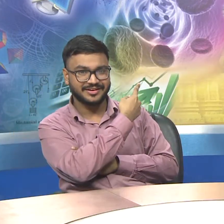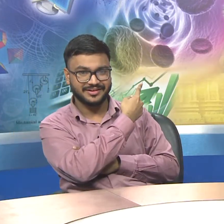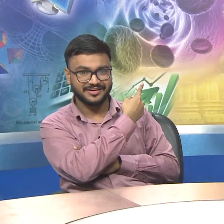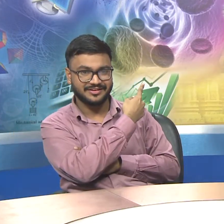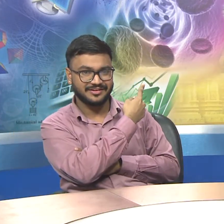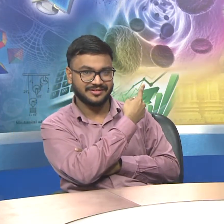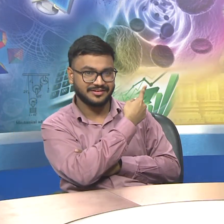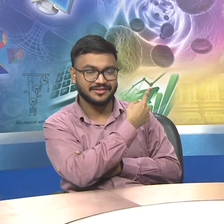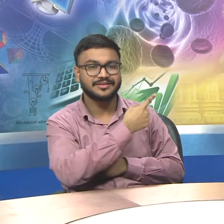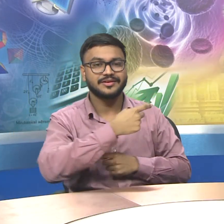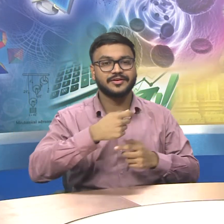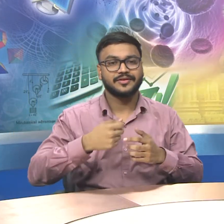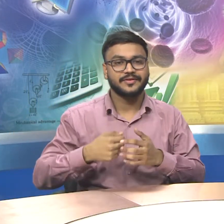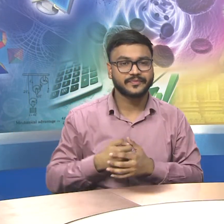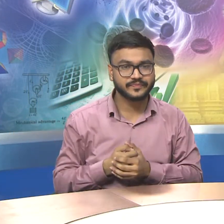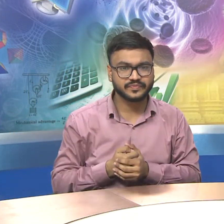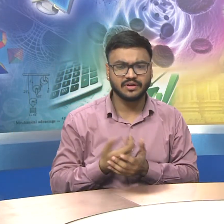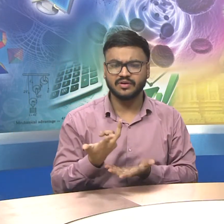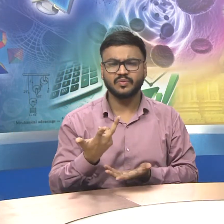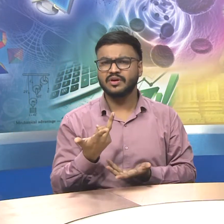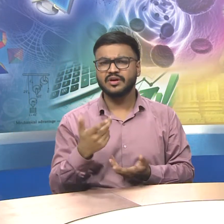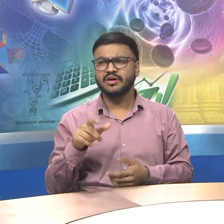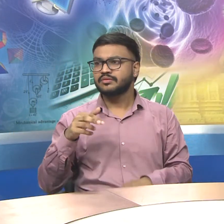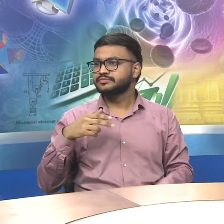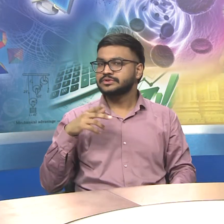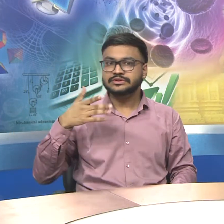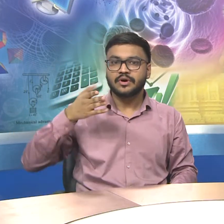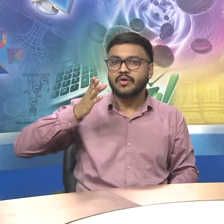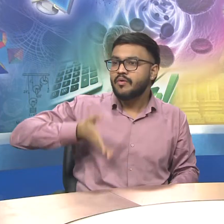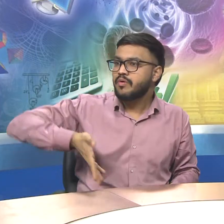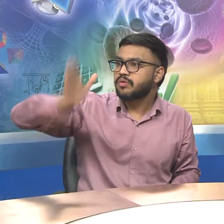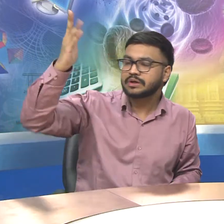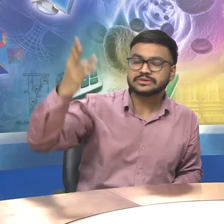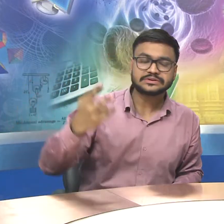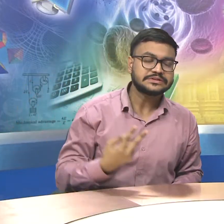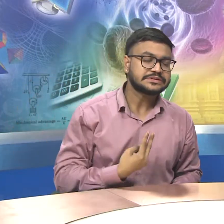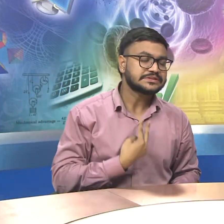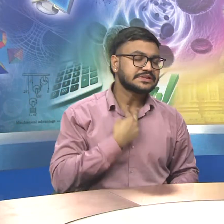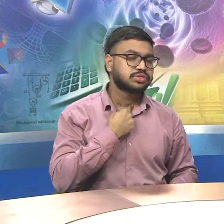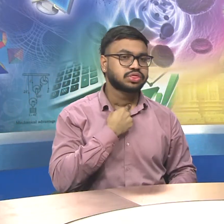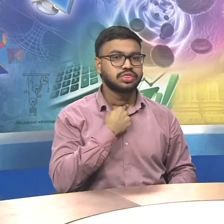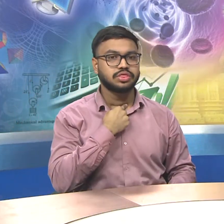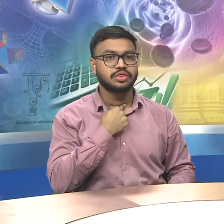As you can see on the screen, get stuck with something.